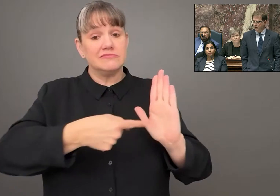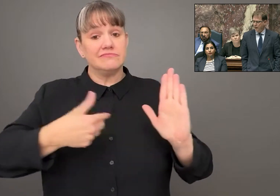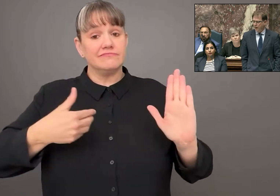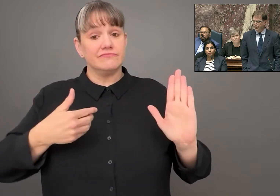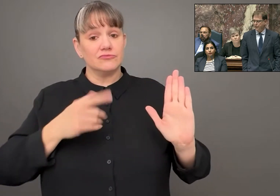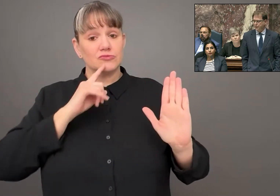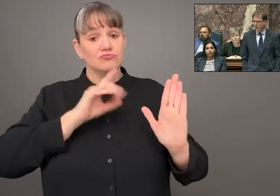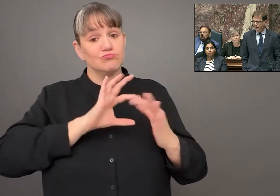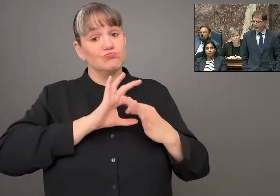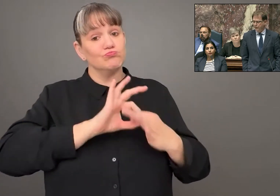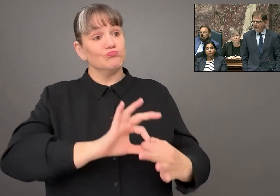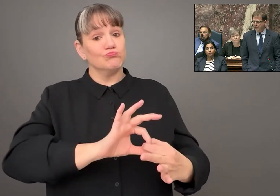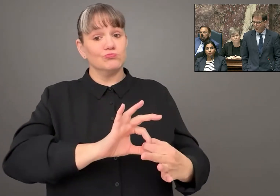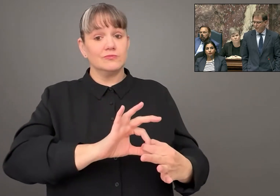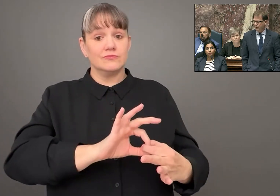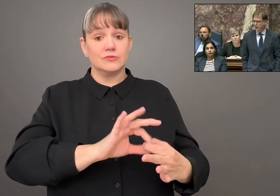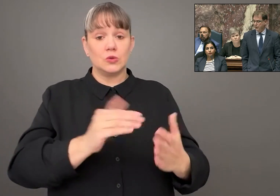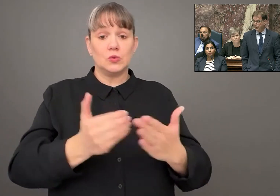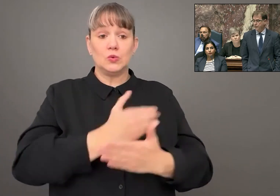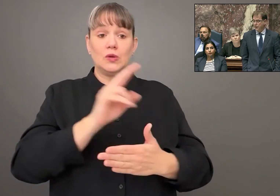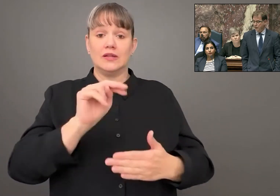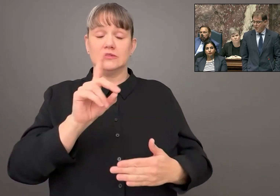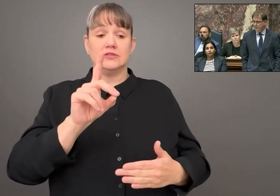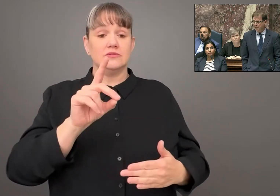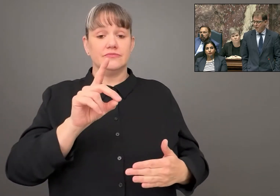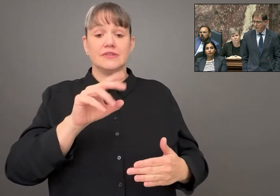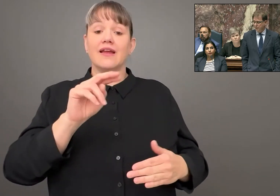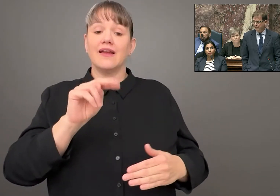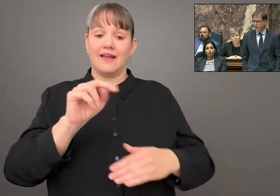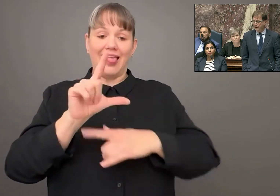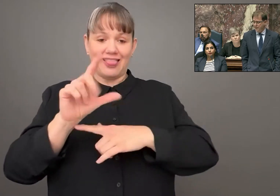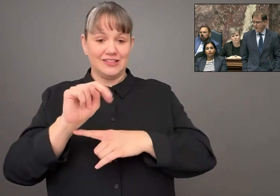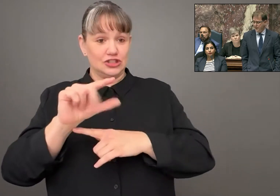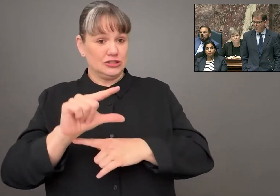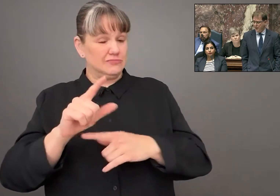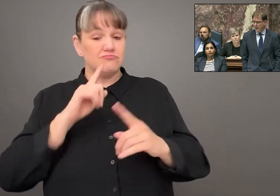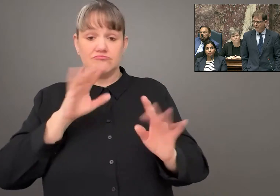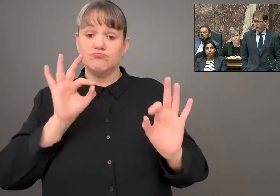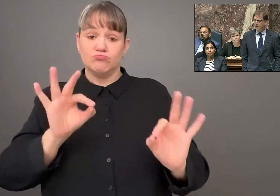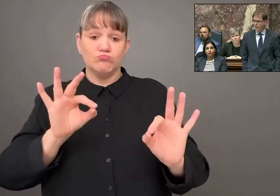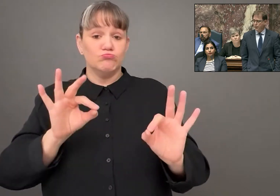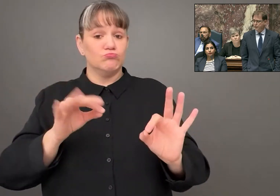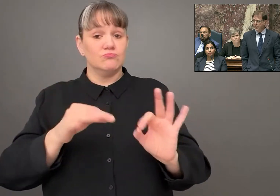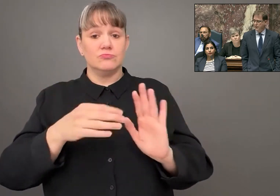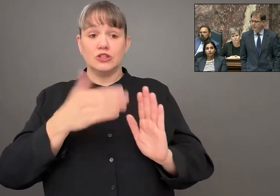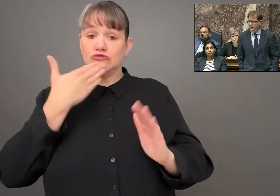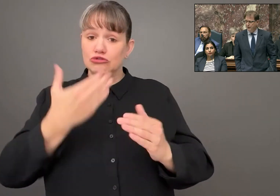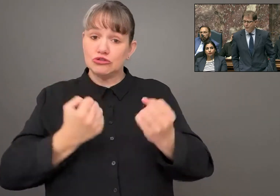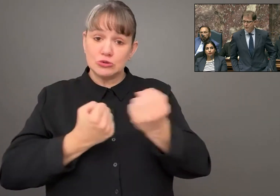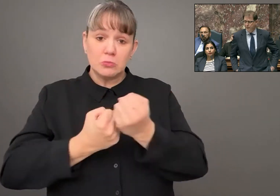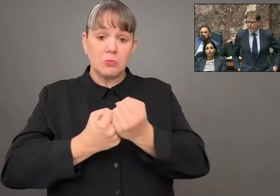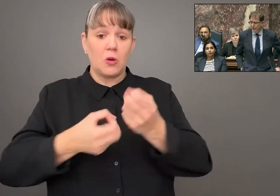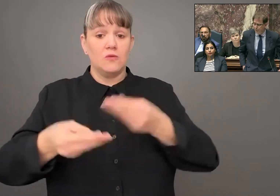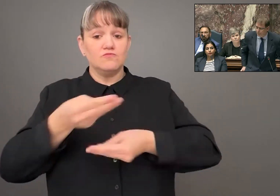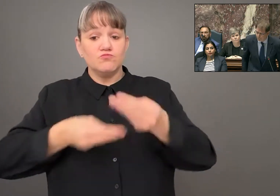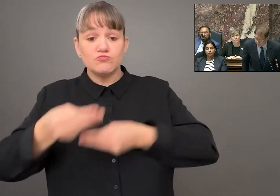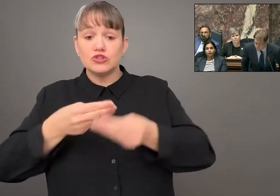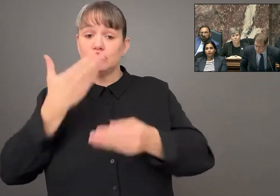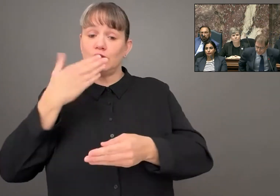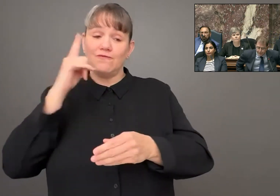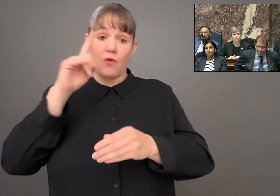because such a policy is good for the economy, good for the climate, and the right approach to economic development in BC.